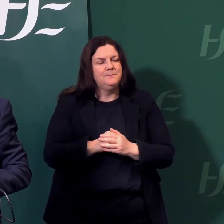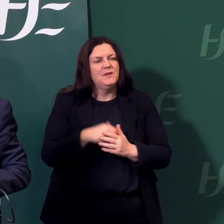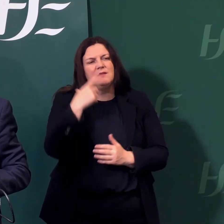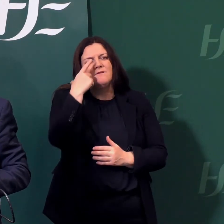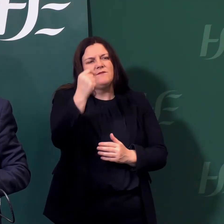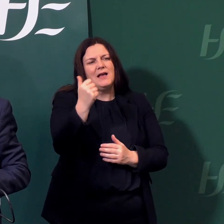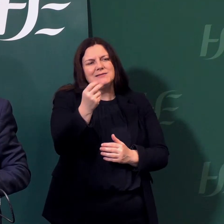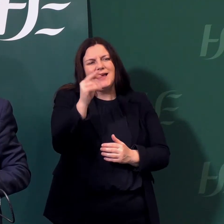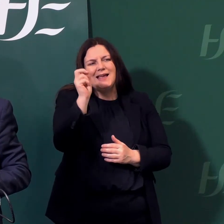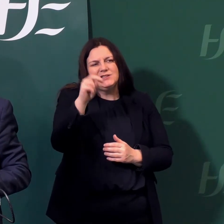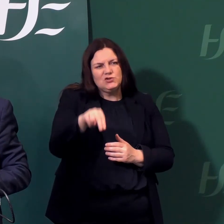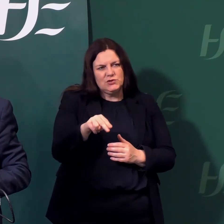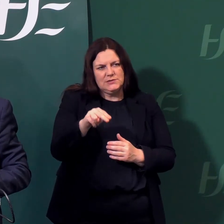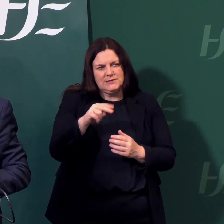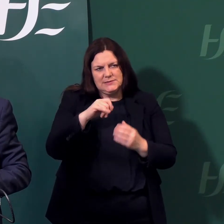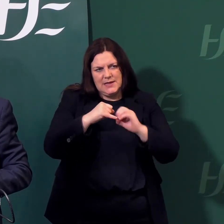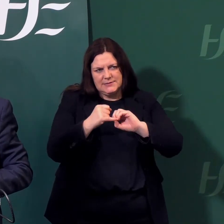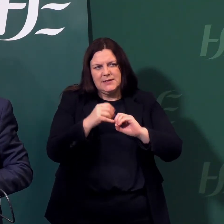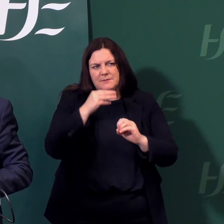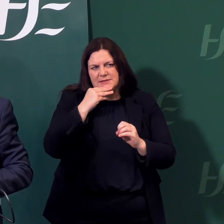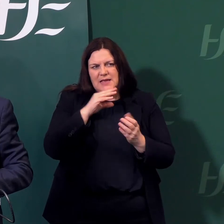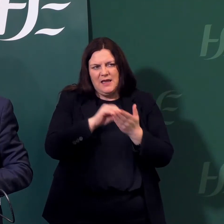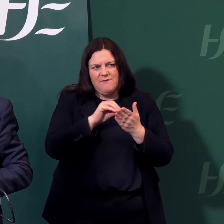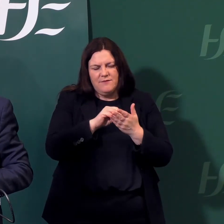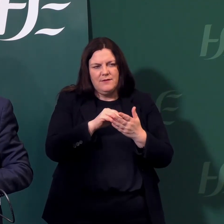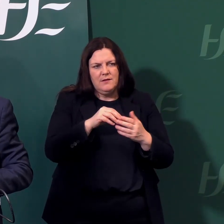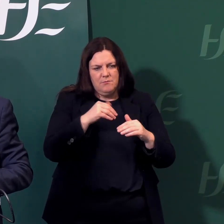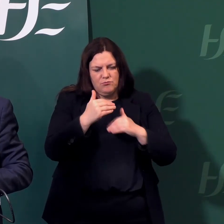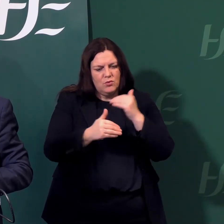for asymptomatic close contacts process we put in place,